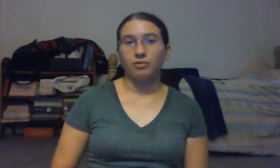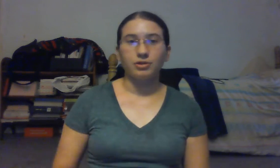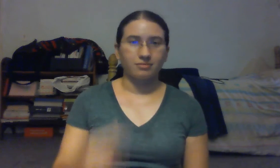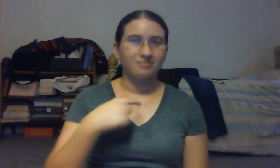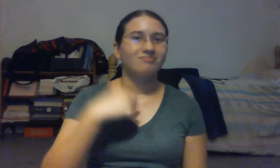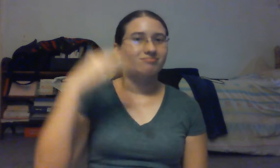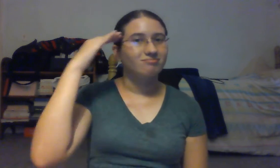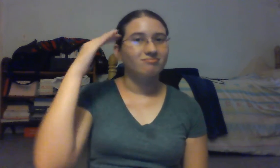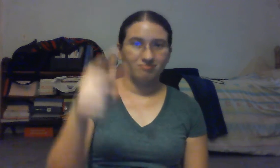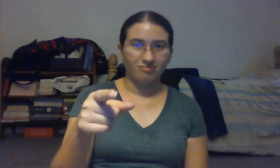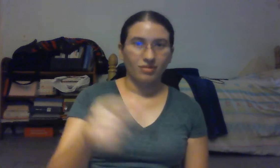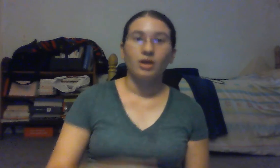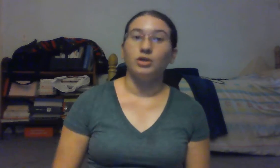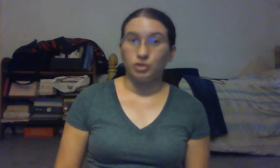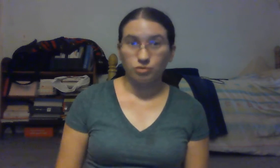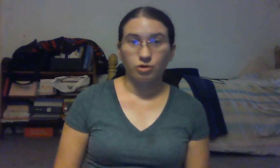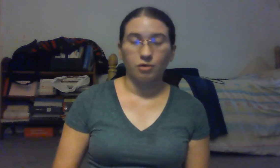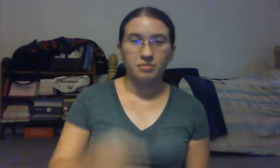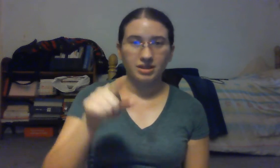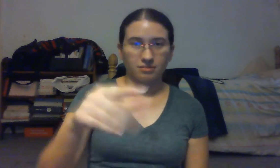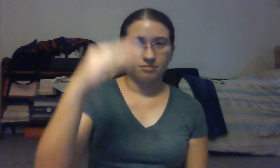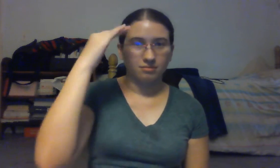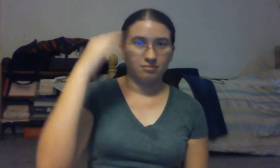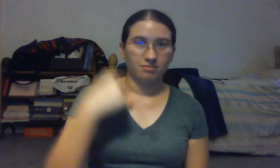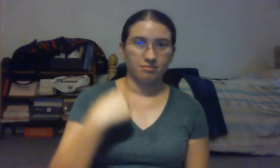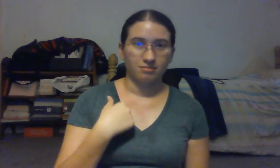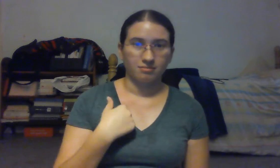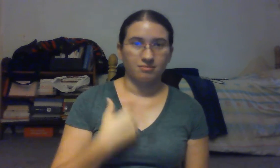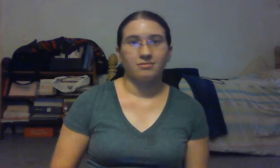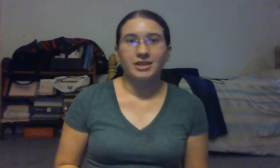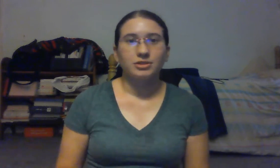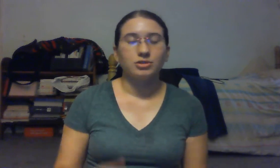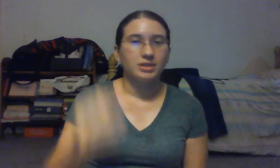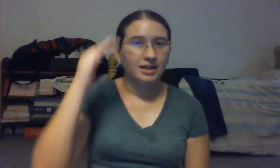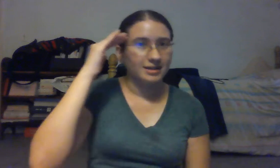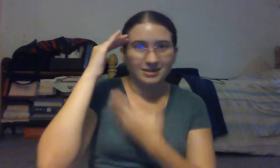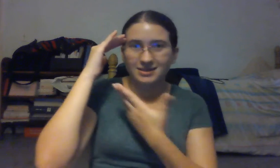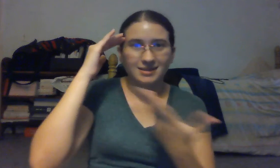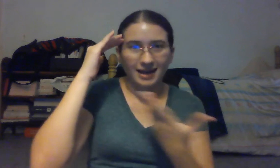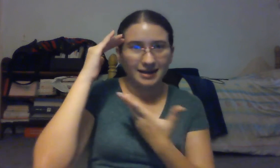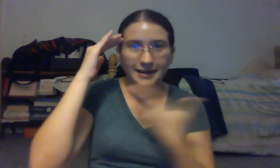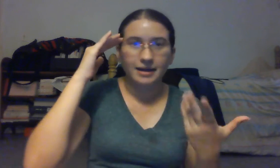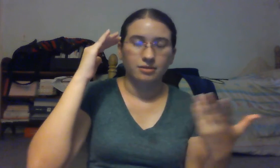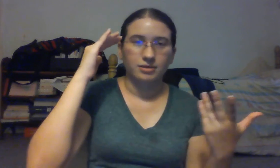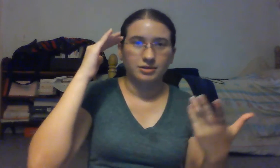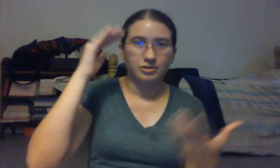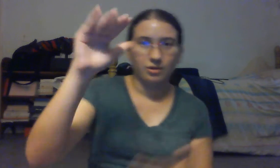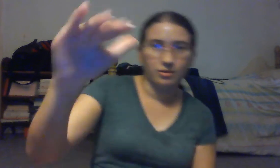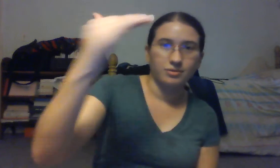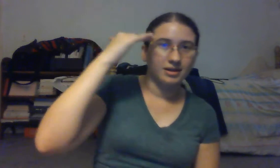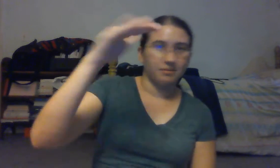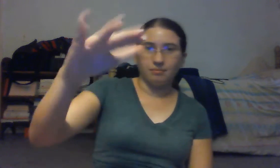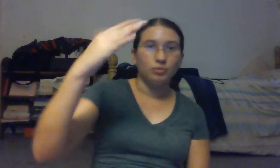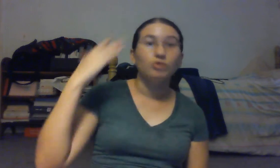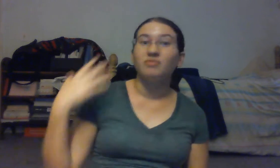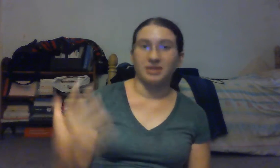you. You know me. Right? You see that it stayed here. There's no movement